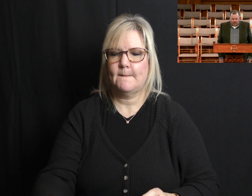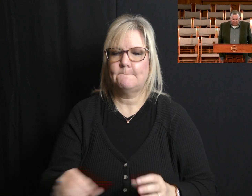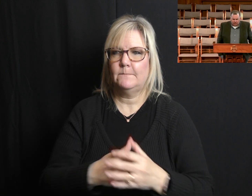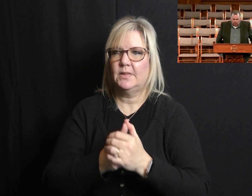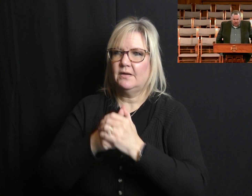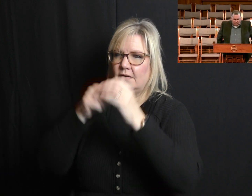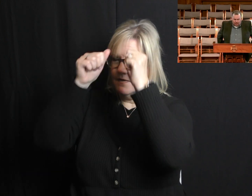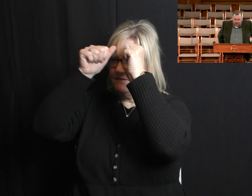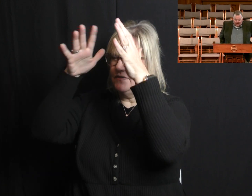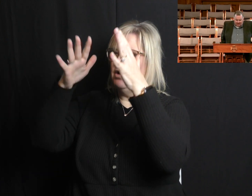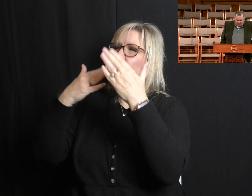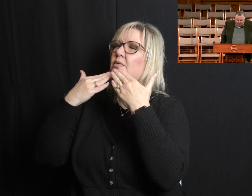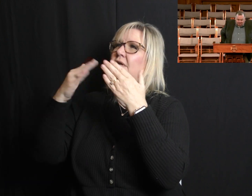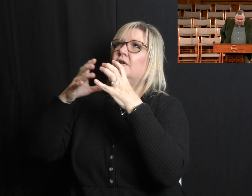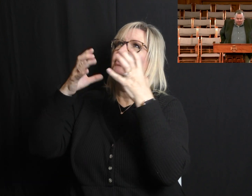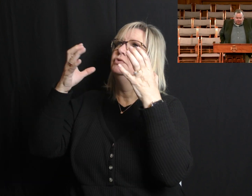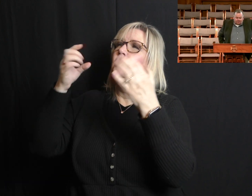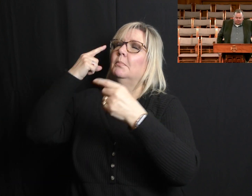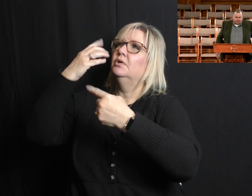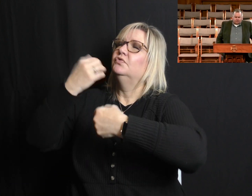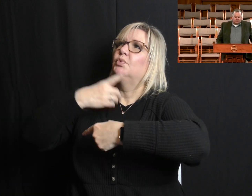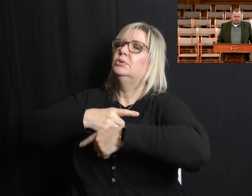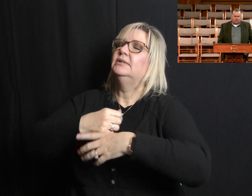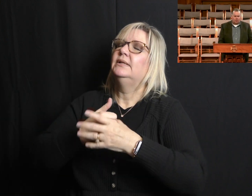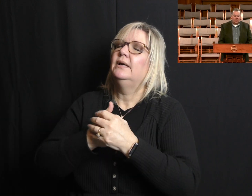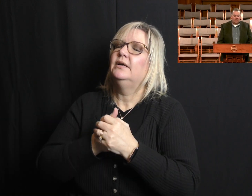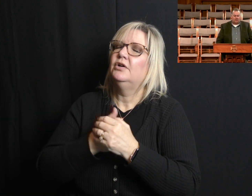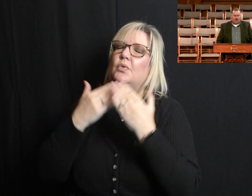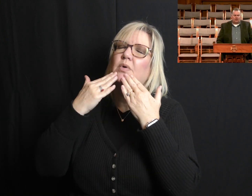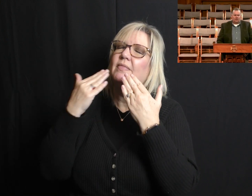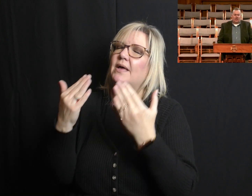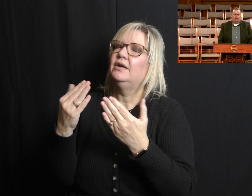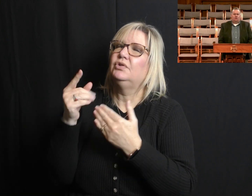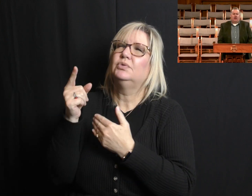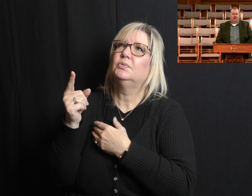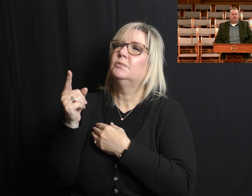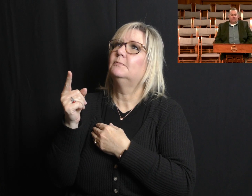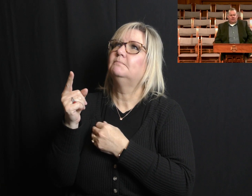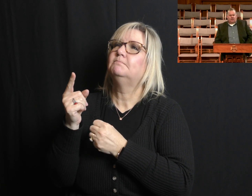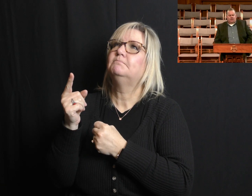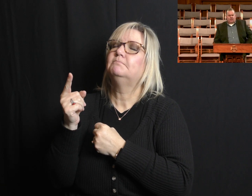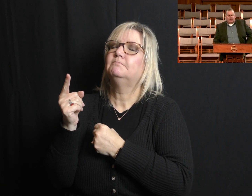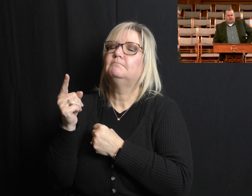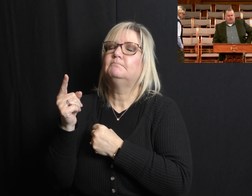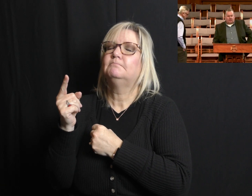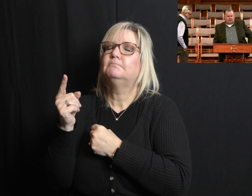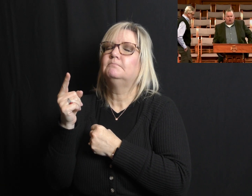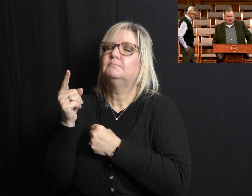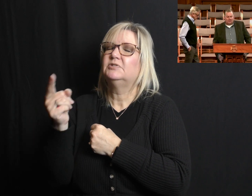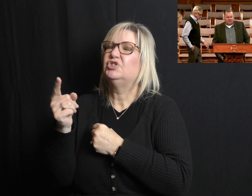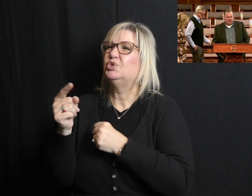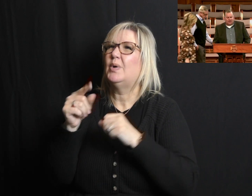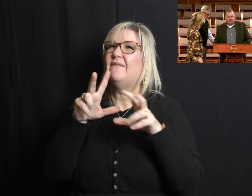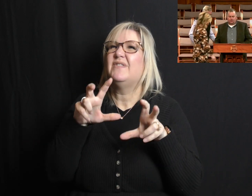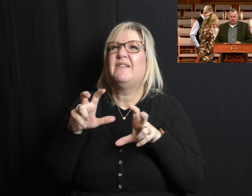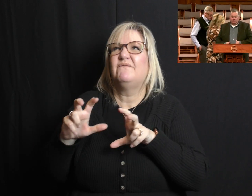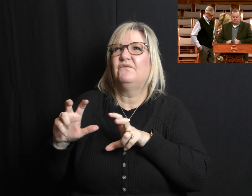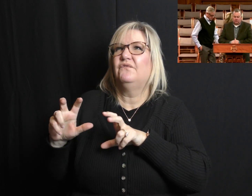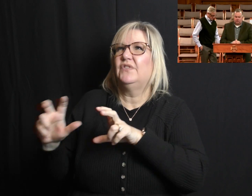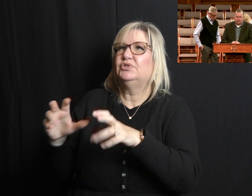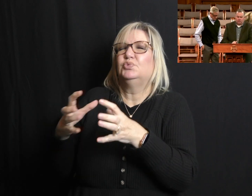Father, we thank you so much for this day. We thank you, Father, that you have invested so much in